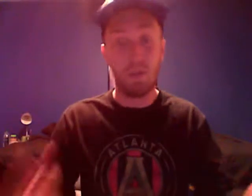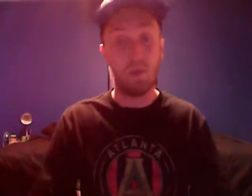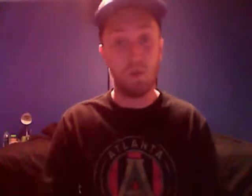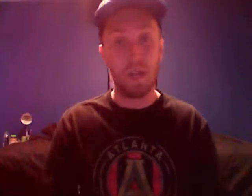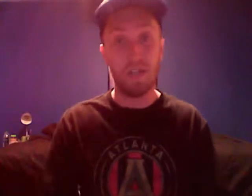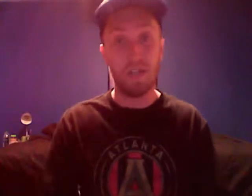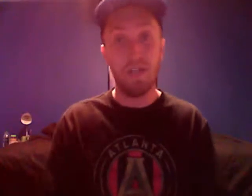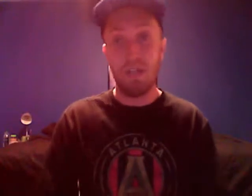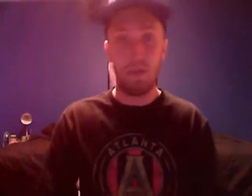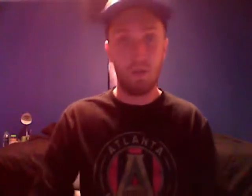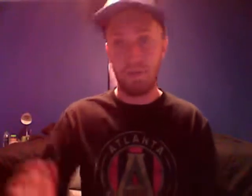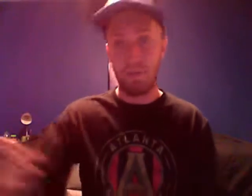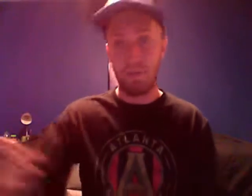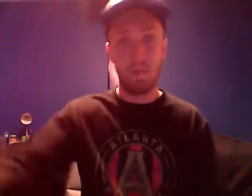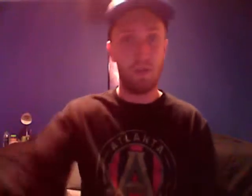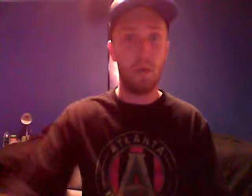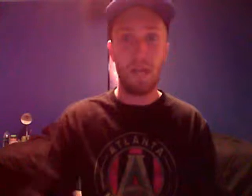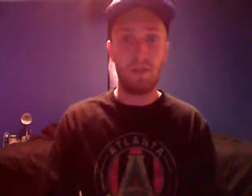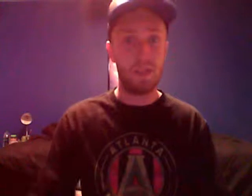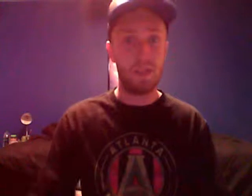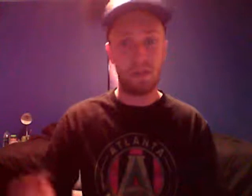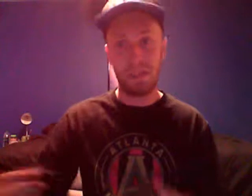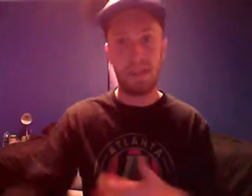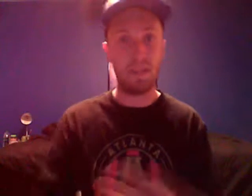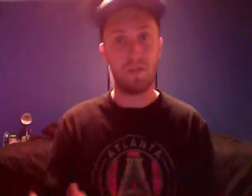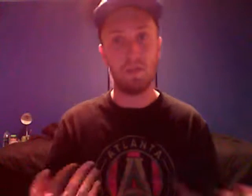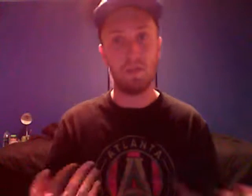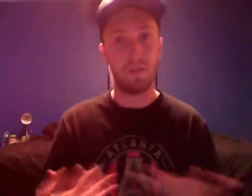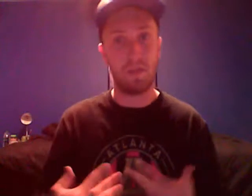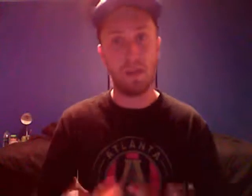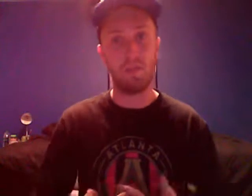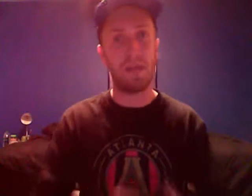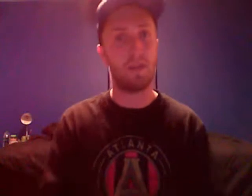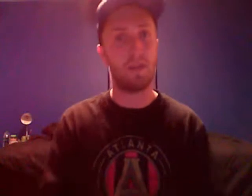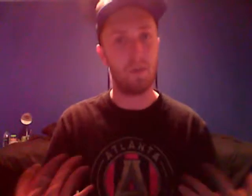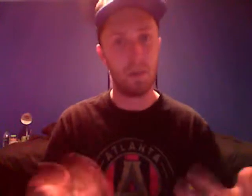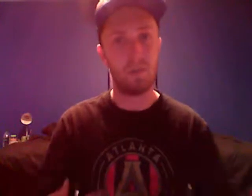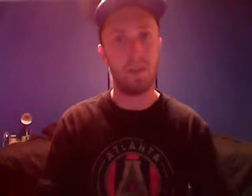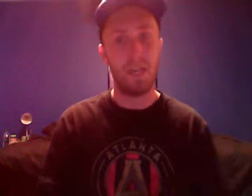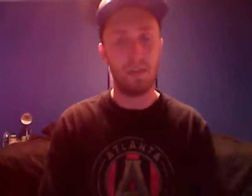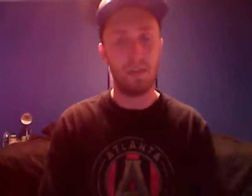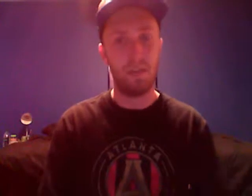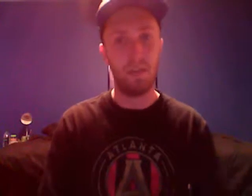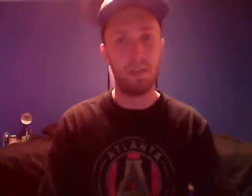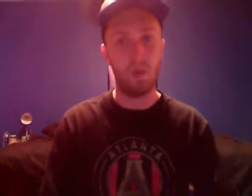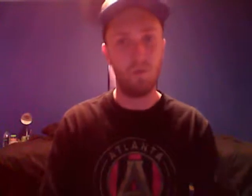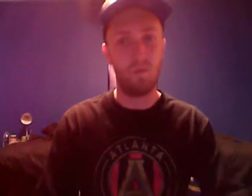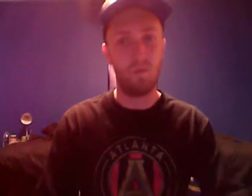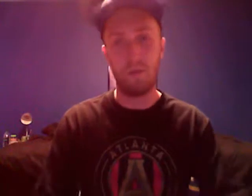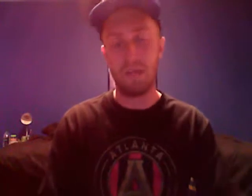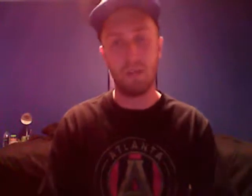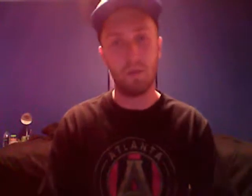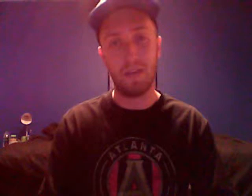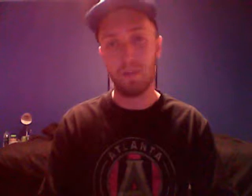weren't ready. I don't know if maybe being away, if they just let that get to them because they've had the backing of us, the fans at home for the past couple games.